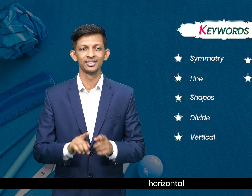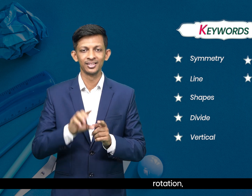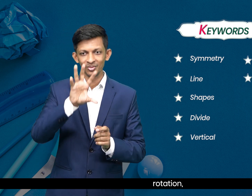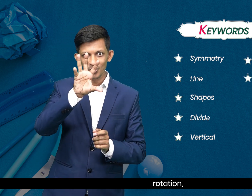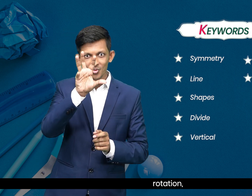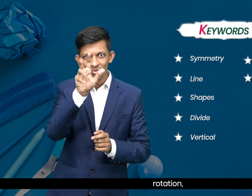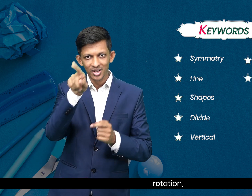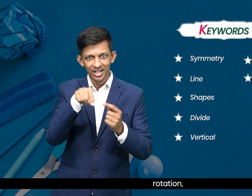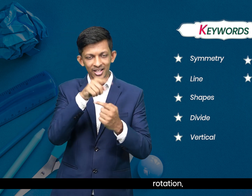rotation,